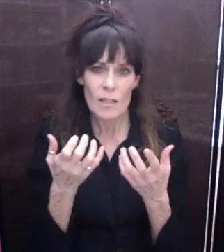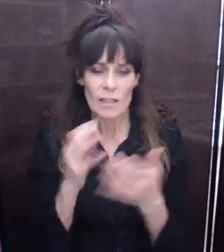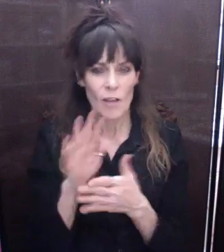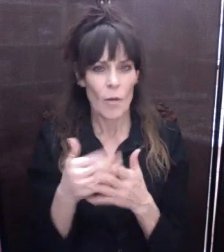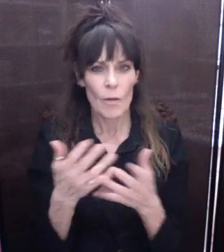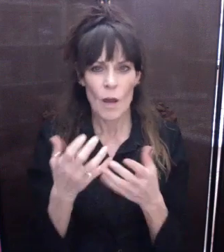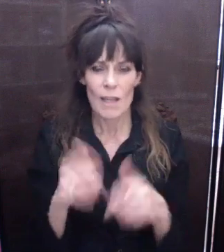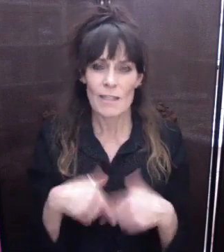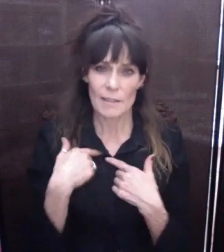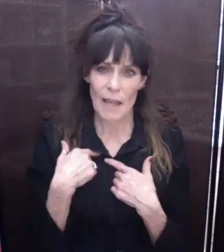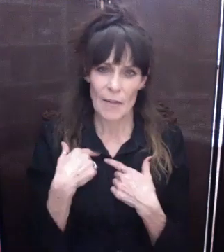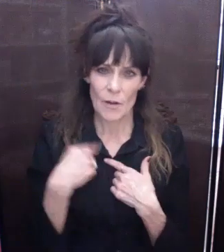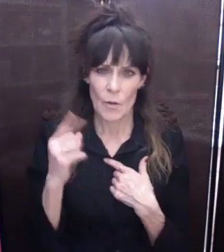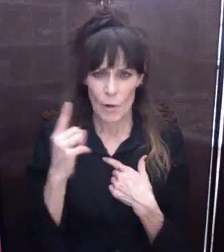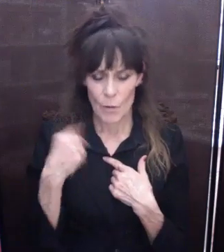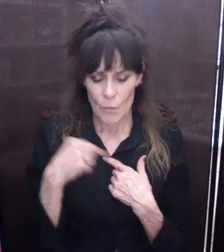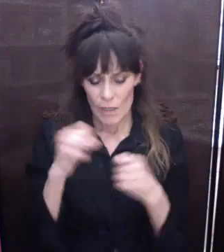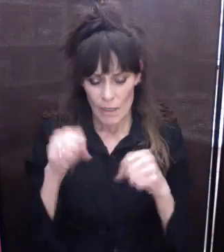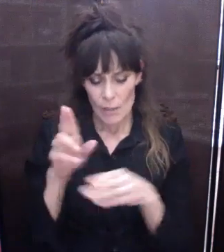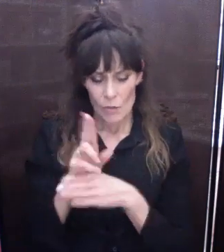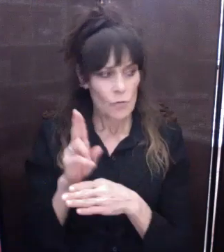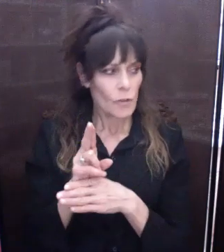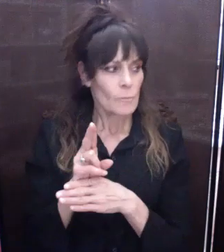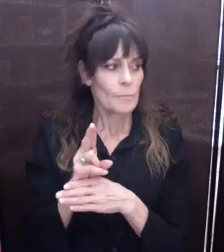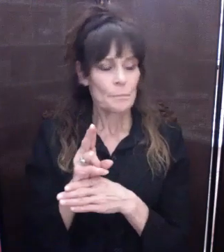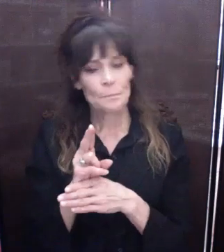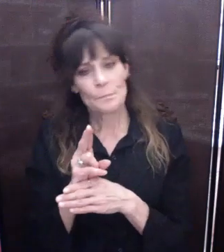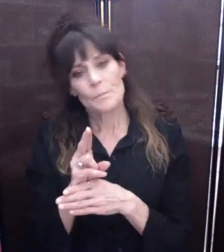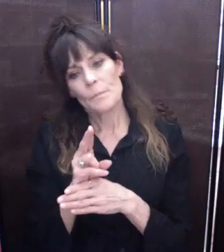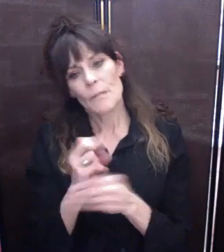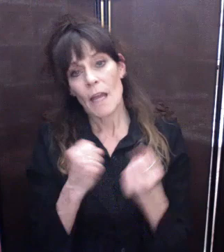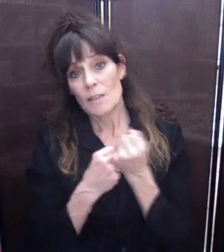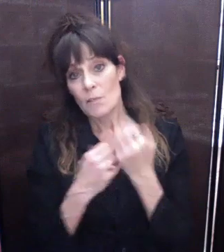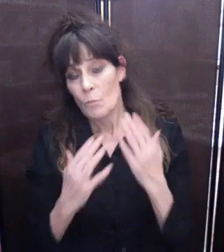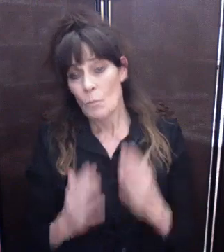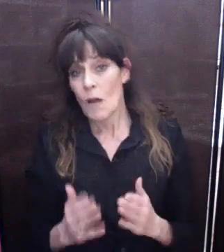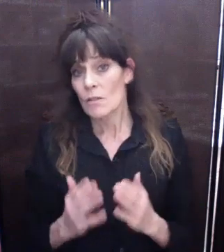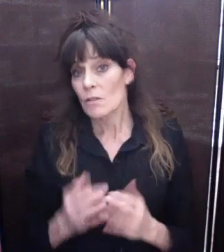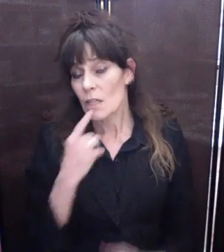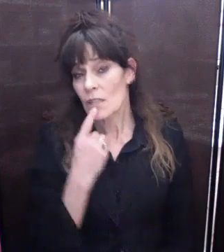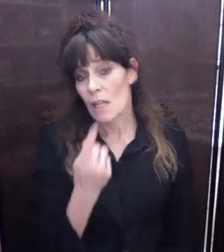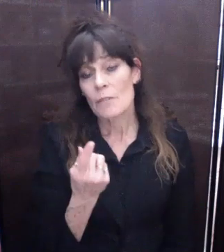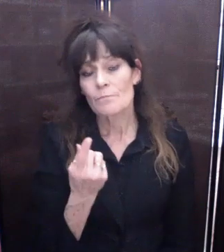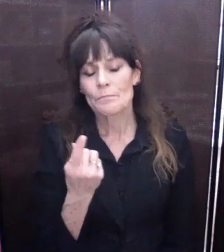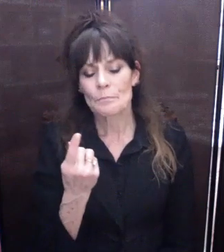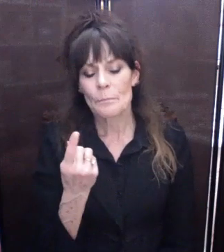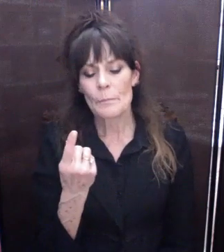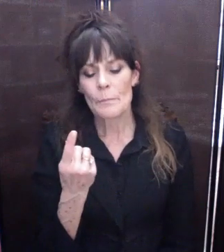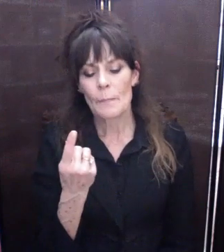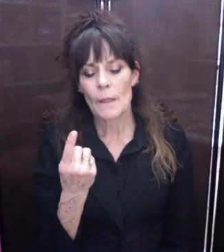life where we can have some use. As a sponsor, as I said, I do the best I can to